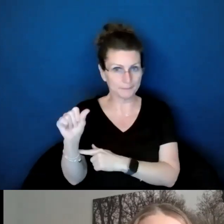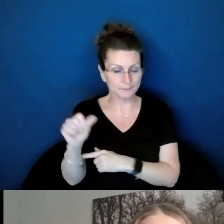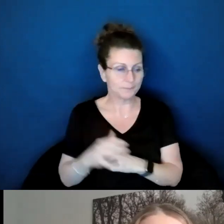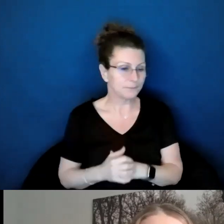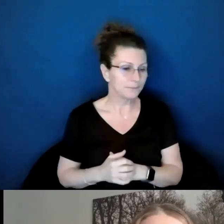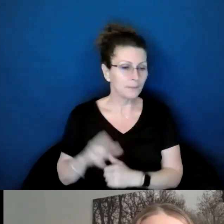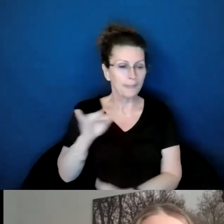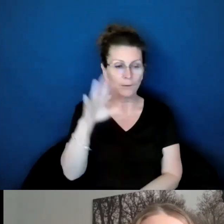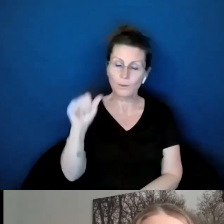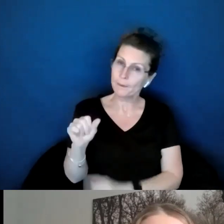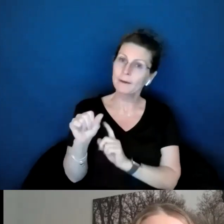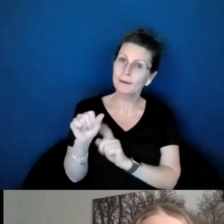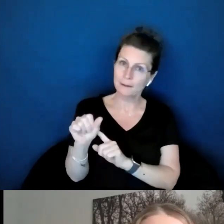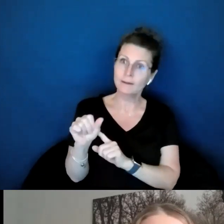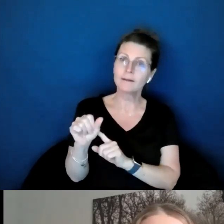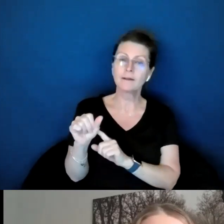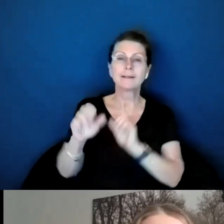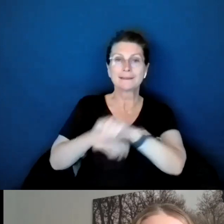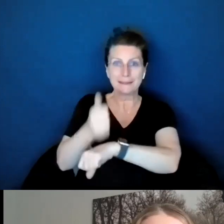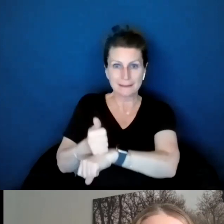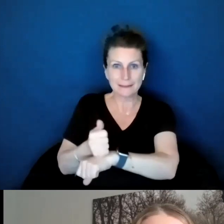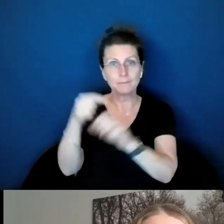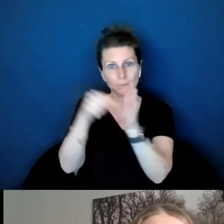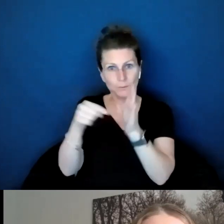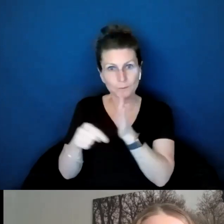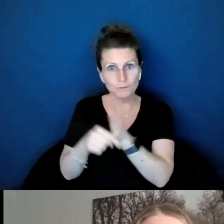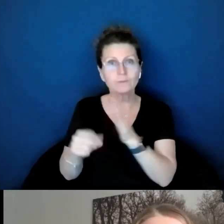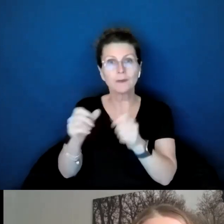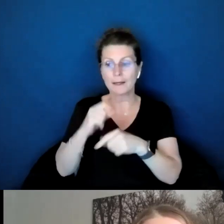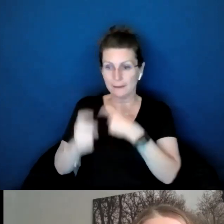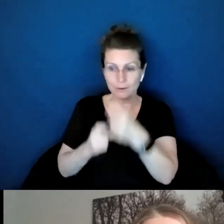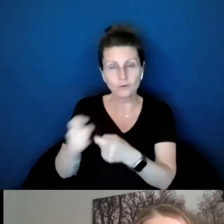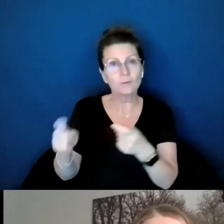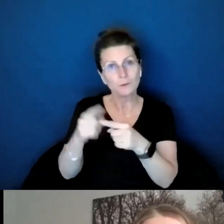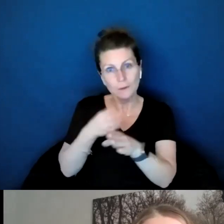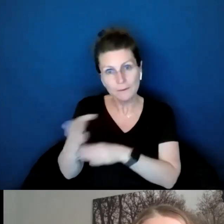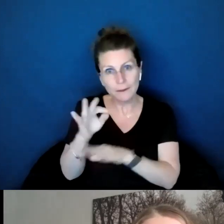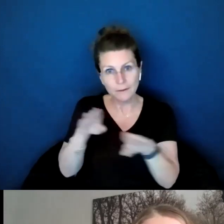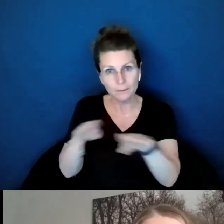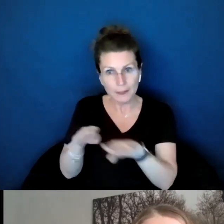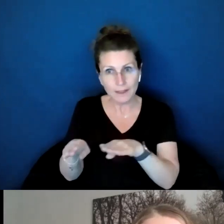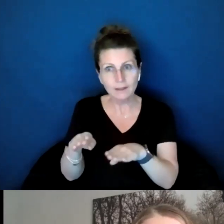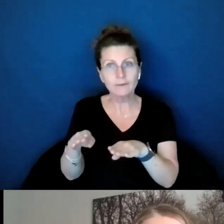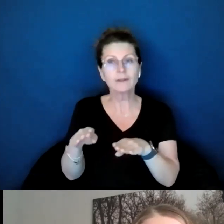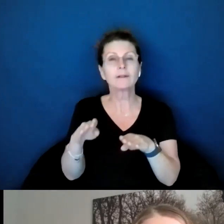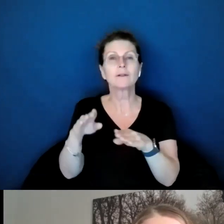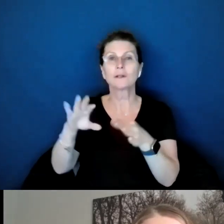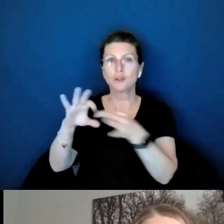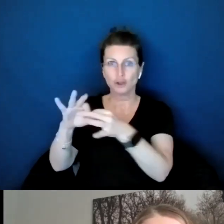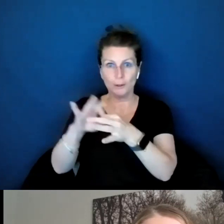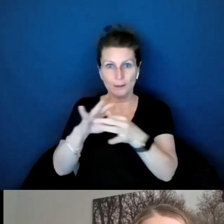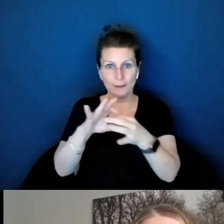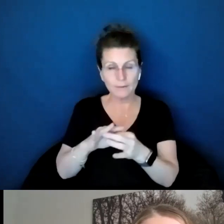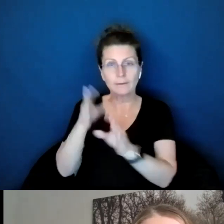Rebecca has developed an original program of research that has made contributions to the fields of behavior change psychology,